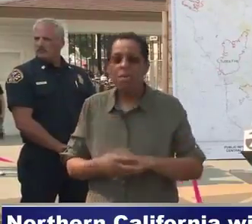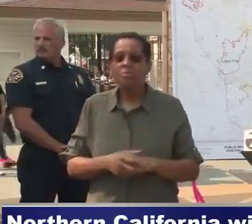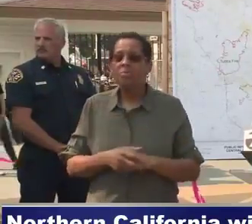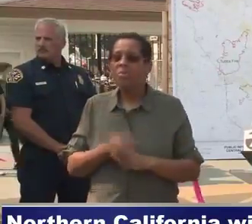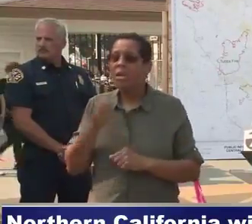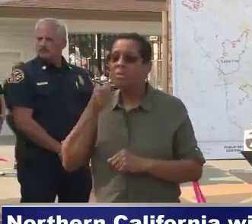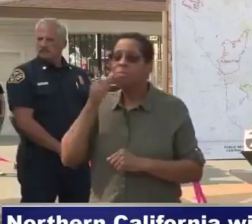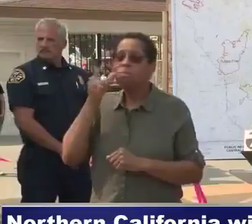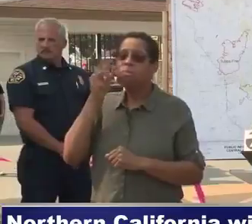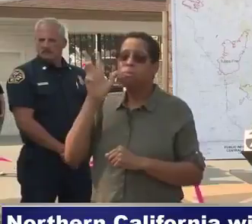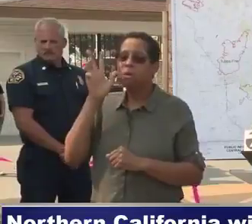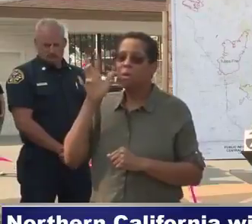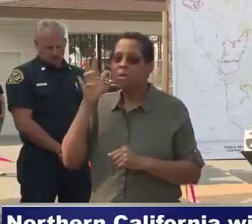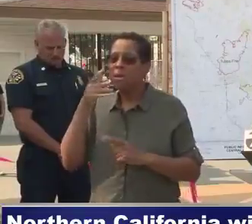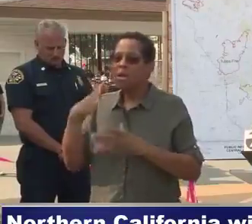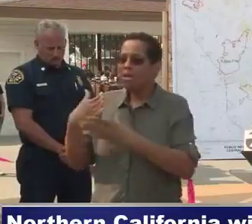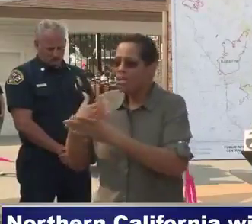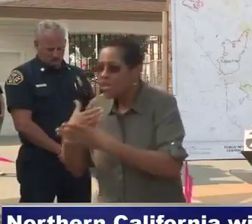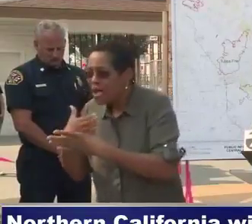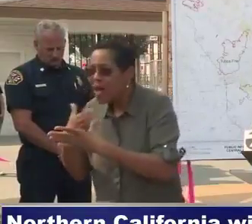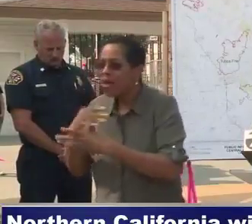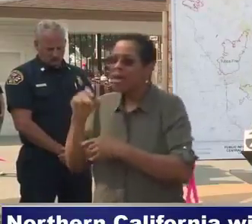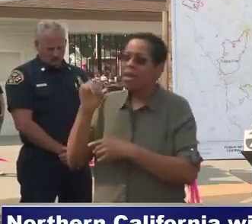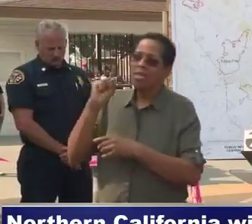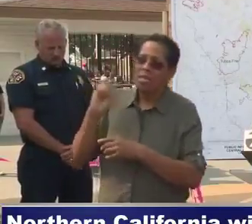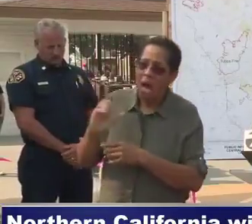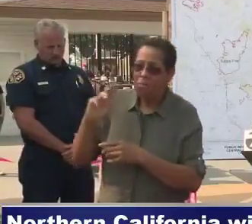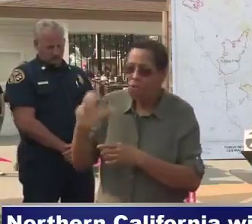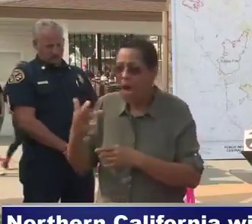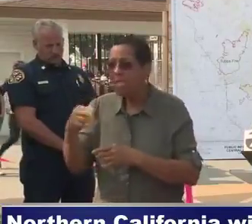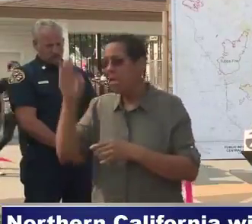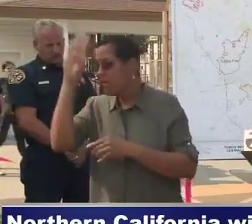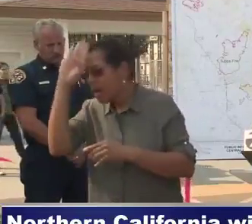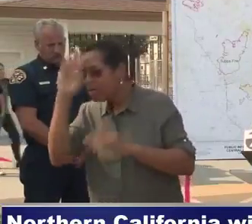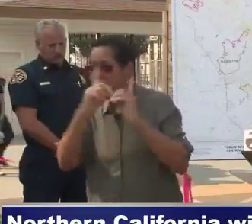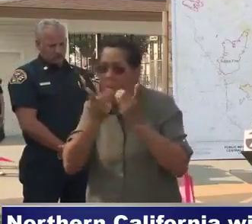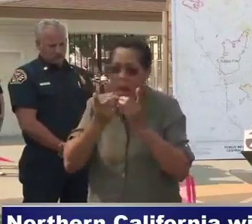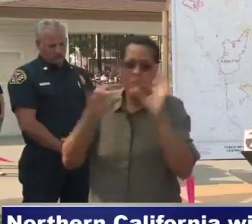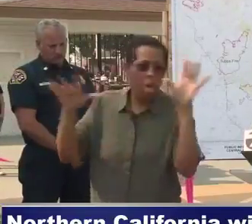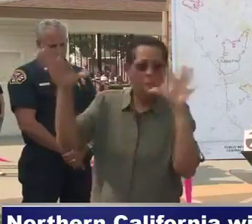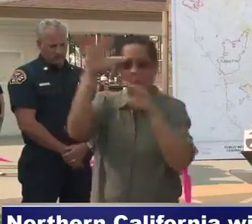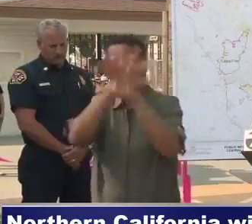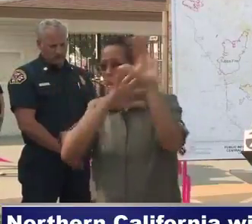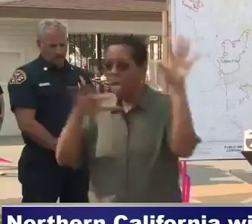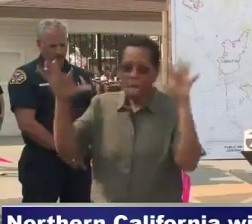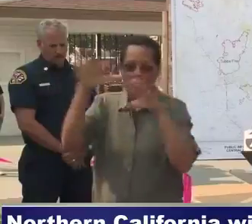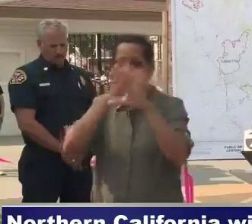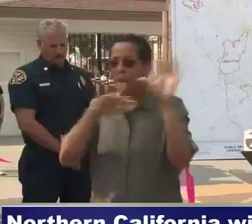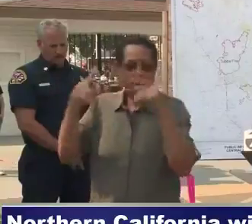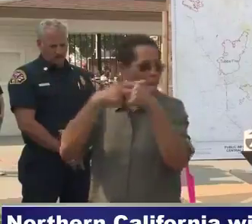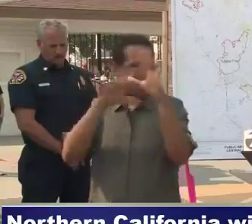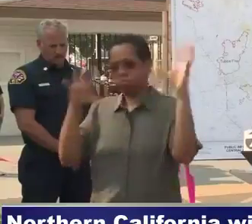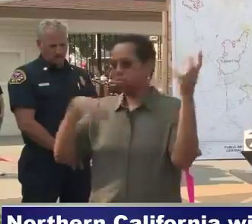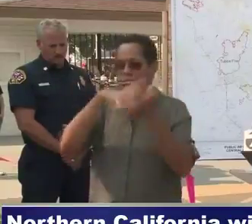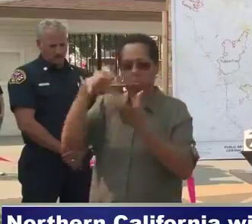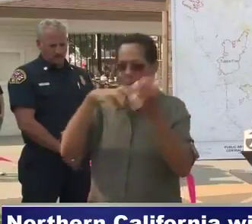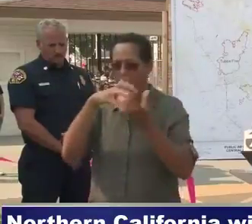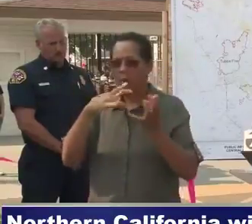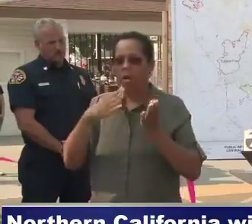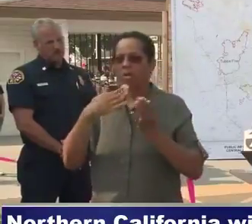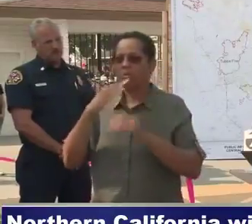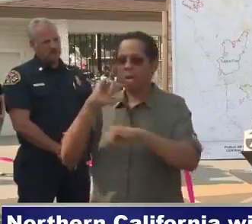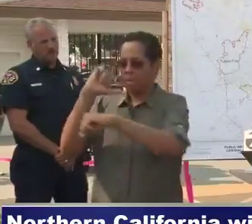responsibilities with the South Branch and CAL FIRE Incident Management Team 3. So what we decided to do was zone the fires